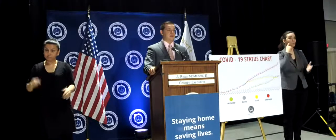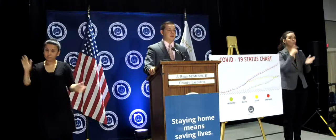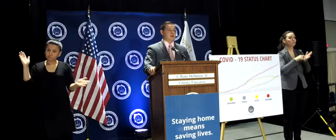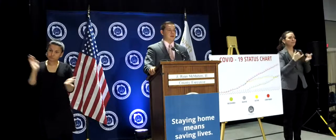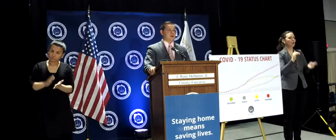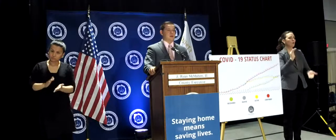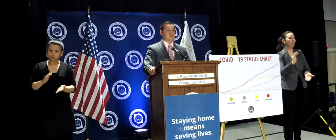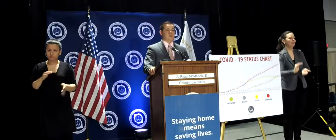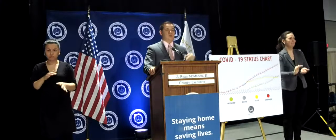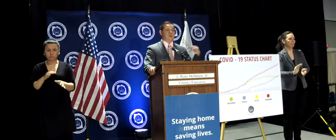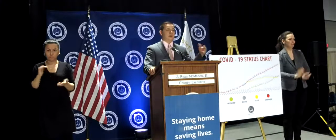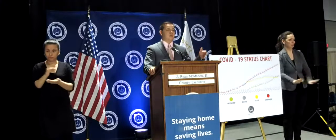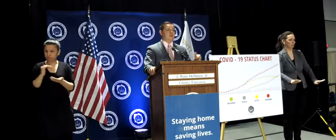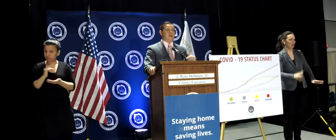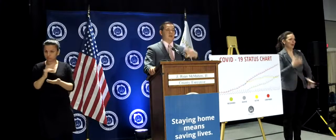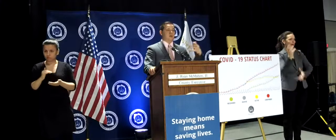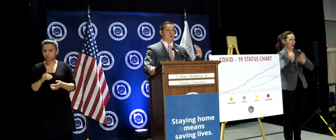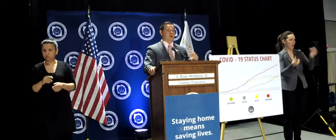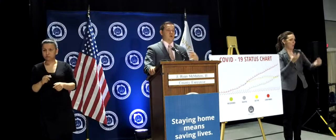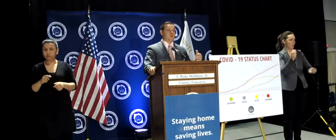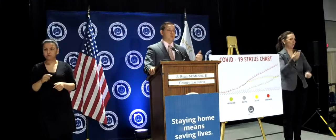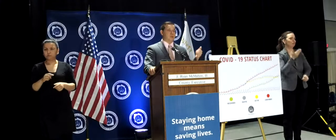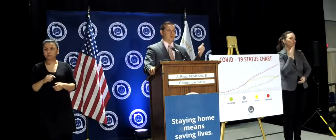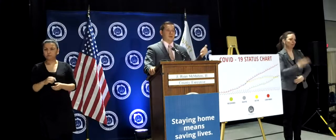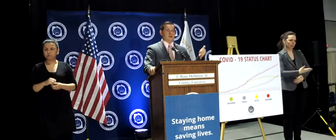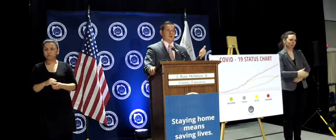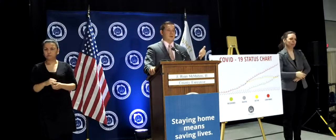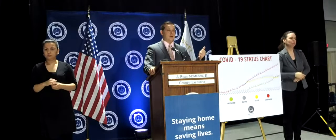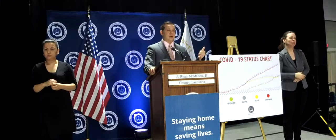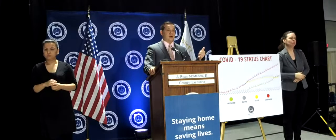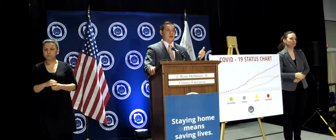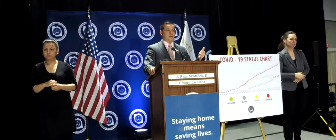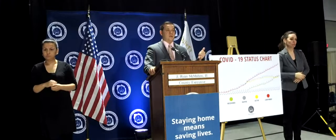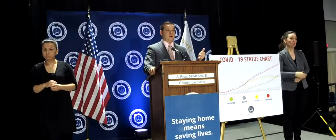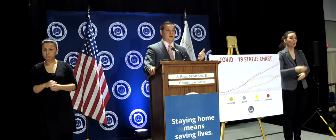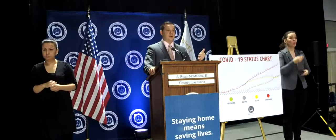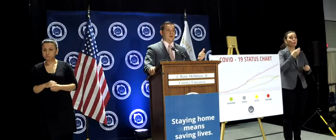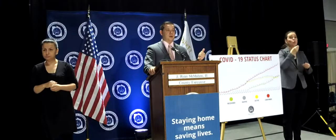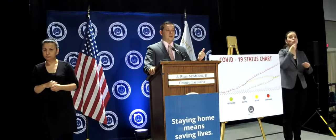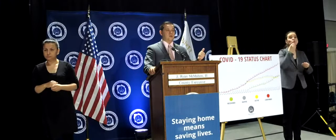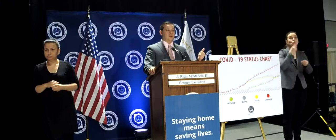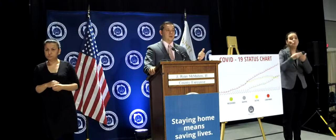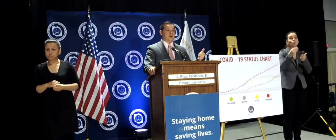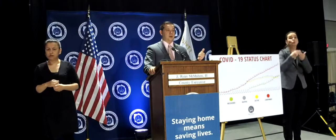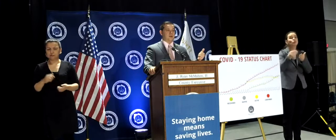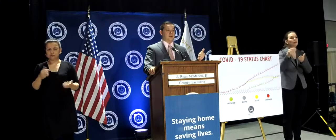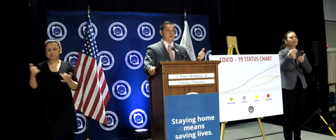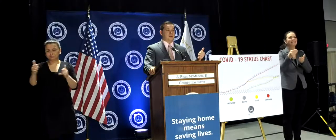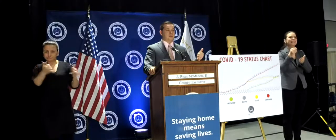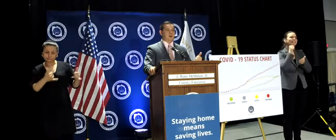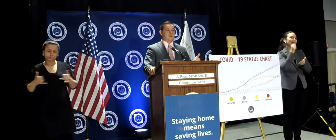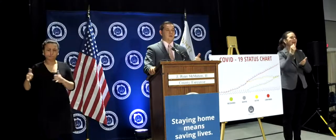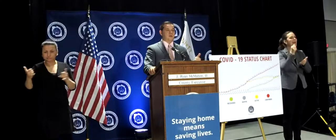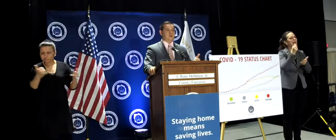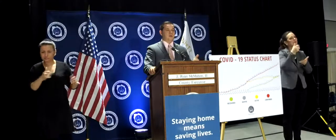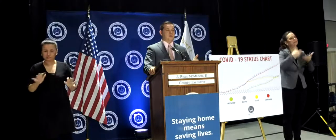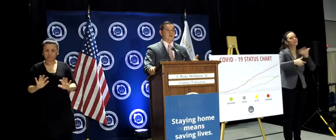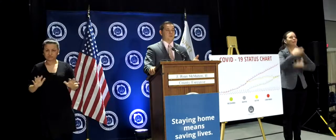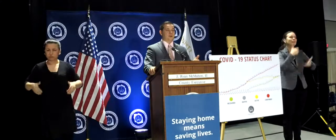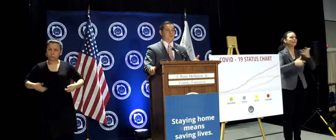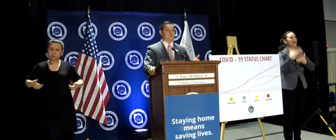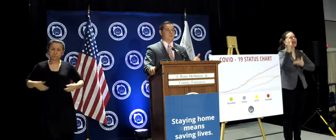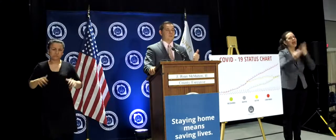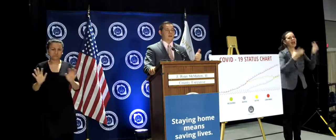a social activity anymore. It used to be, I would take Andrew McMahon to Wegmans.